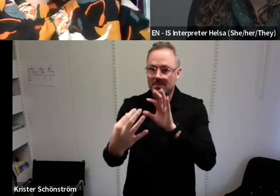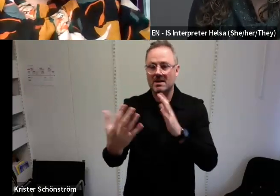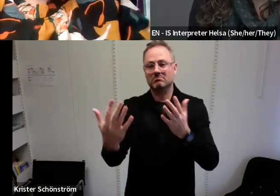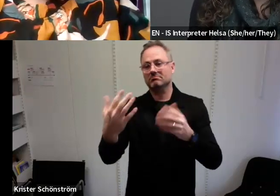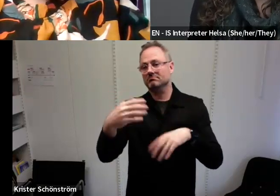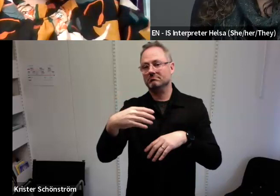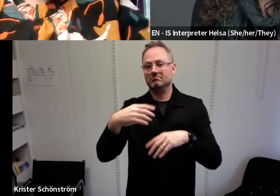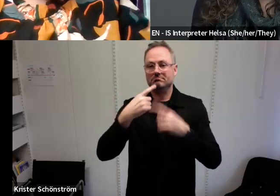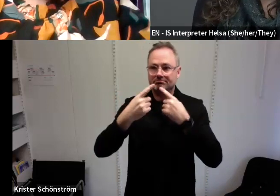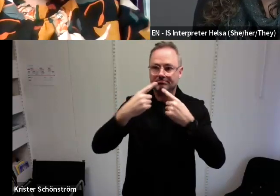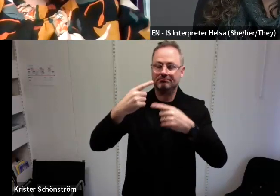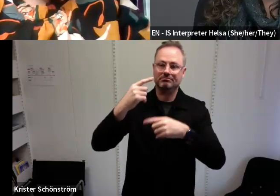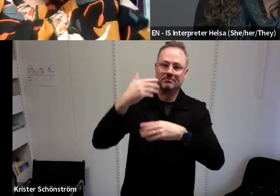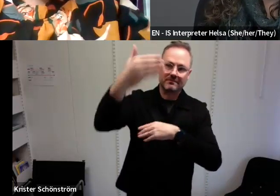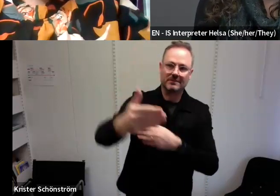have.